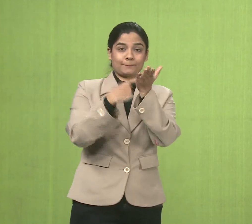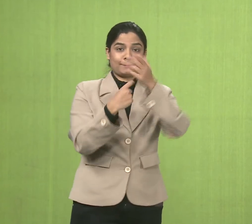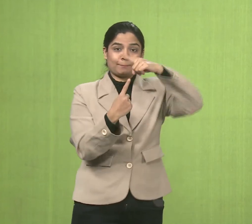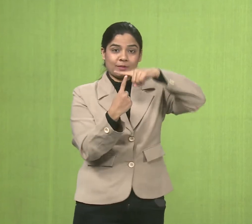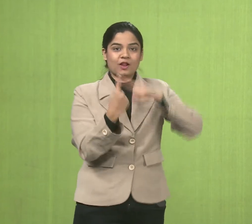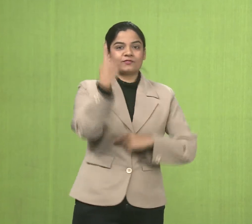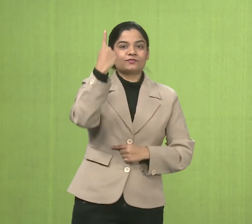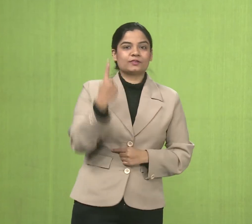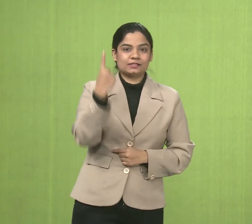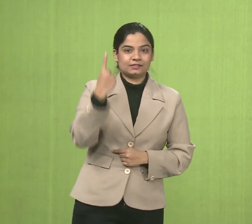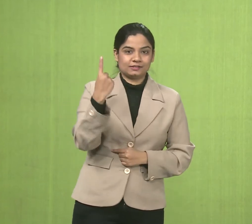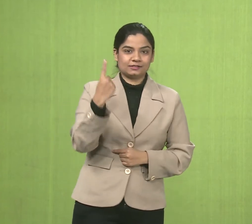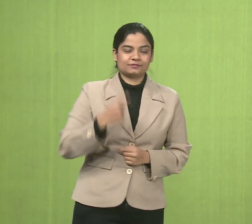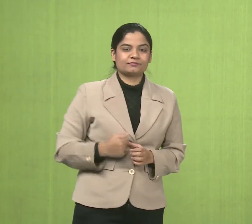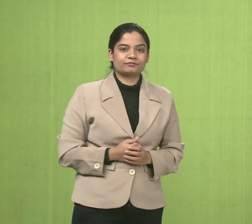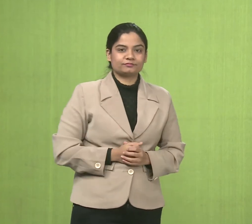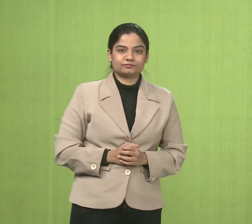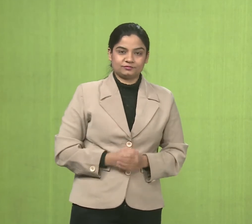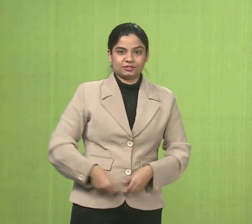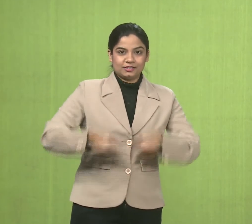part 1 of this chapter.